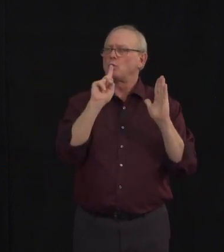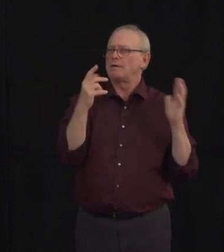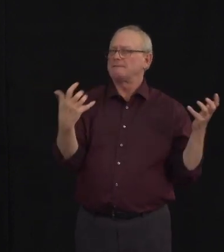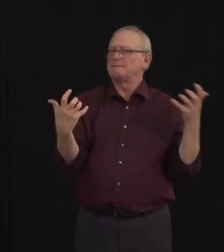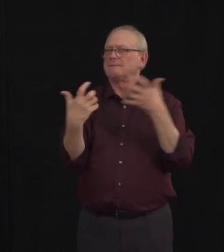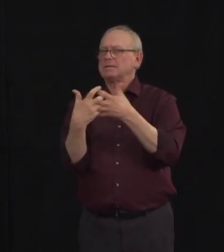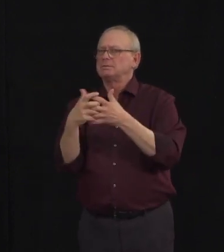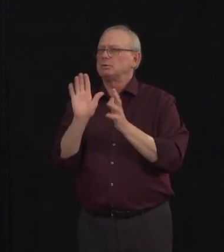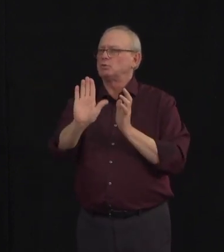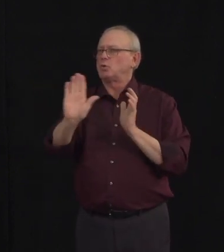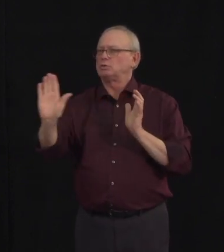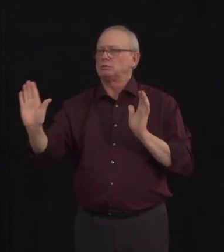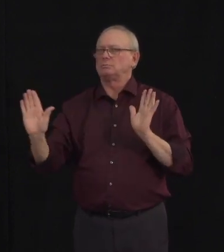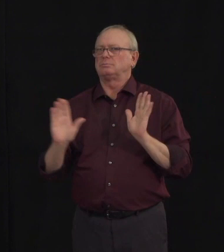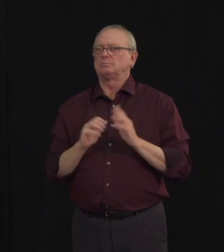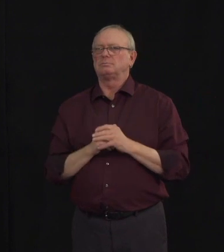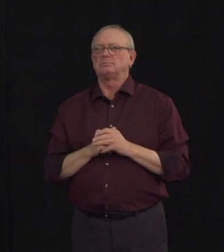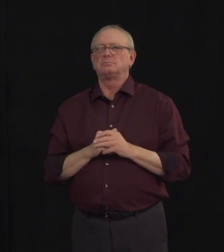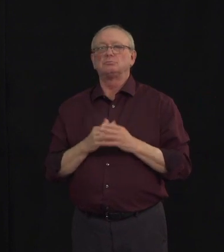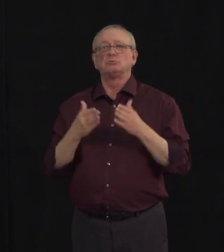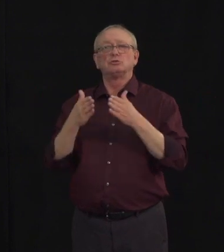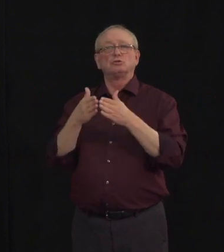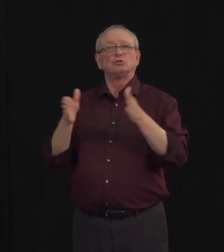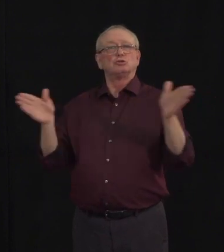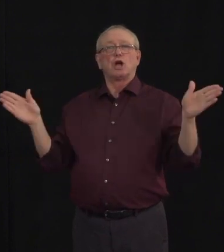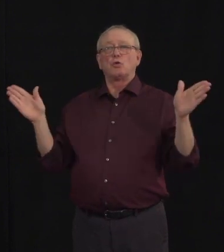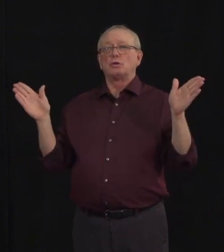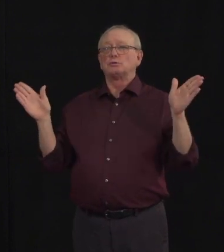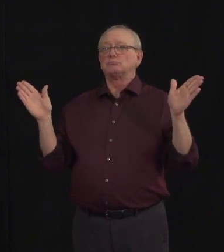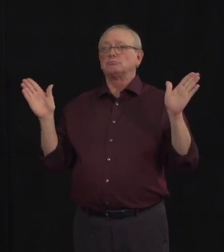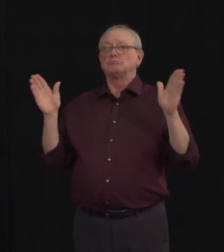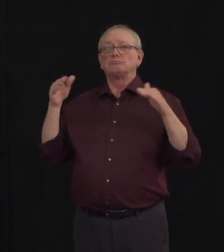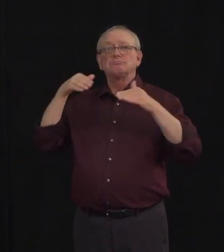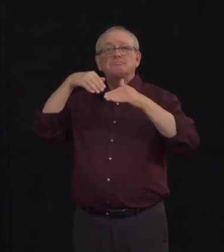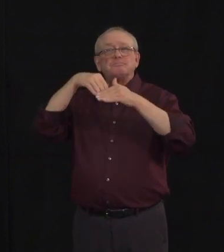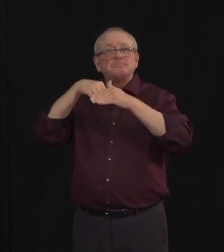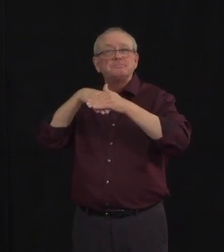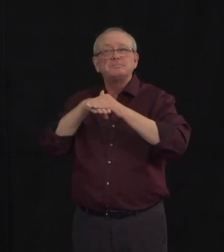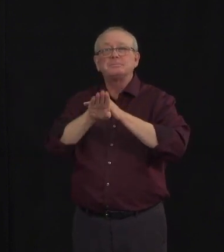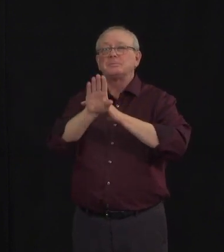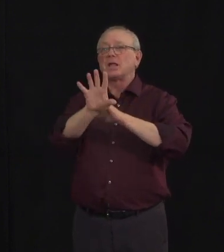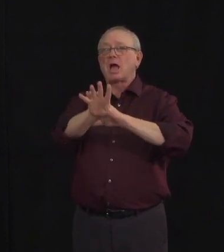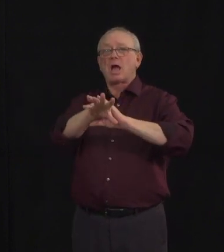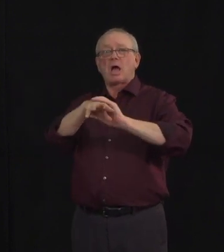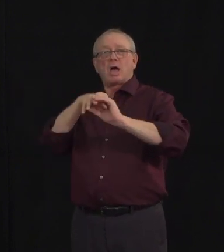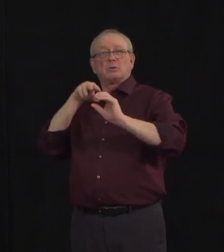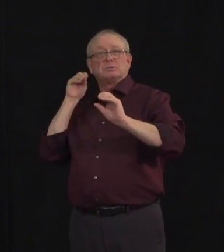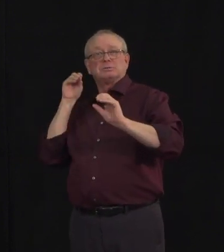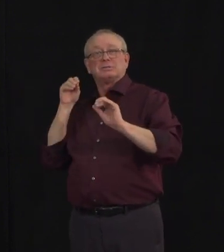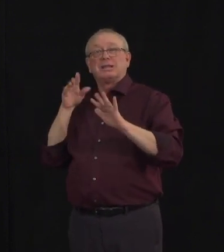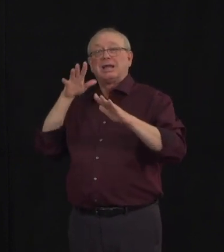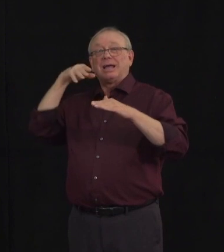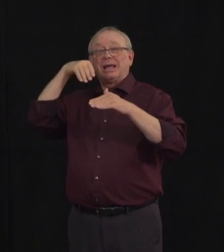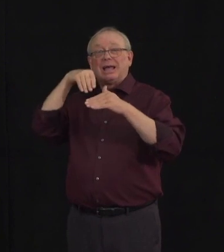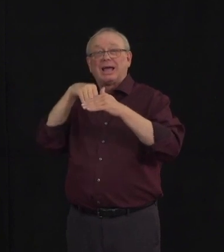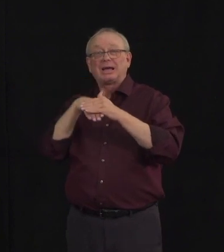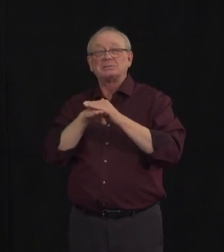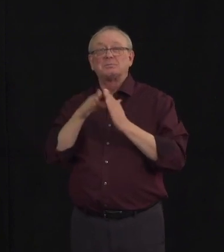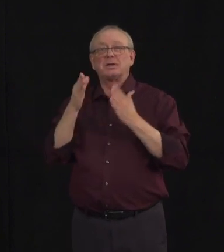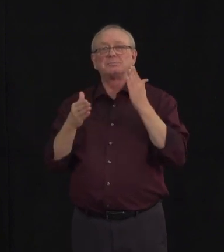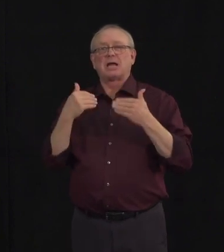that there's reminders perhaps at the entrance for people to be thinking if they're feeling sick, they should not come